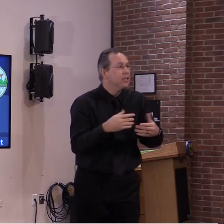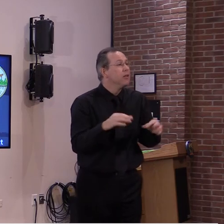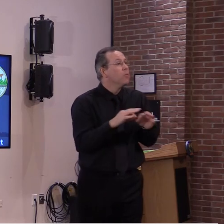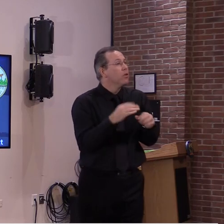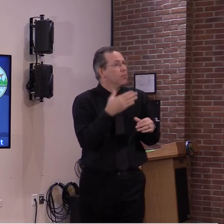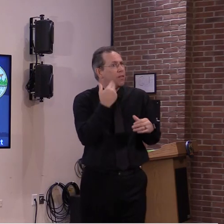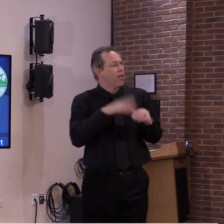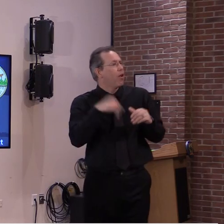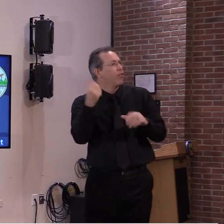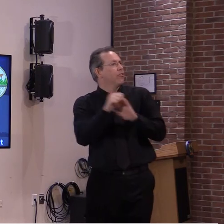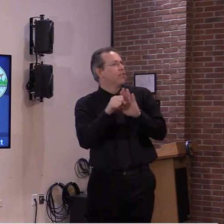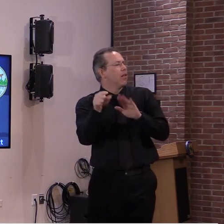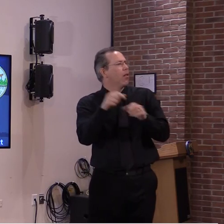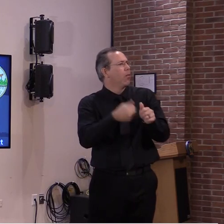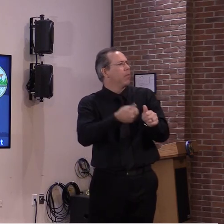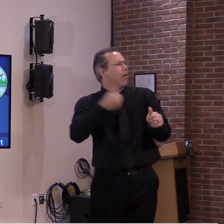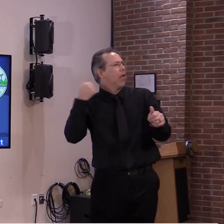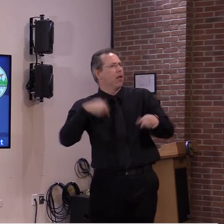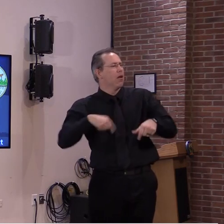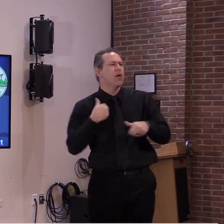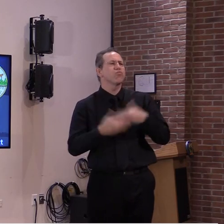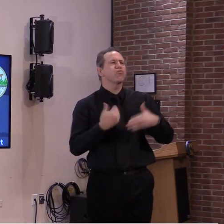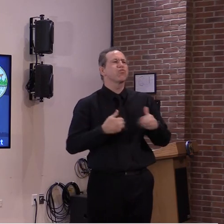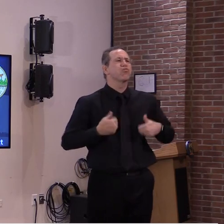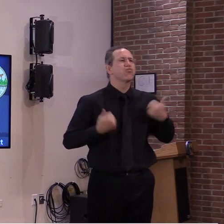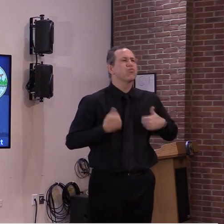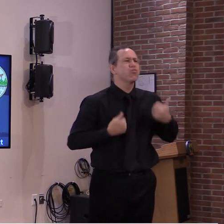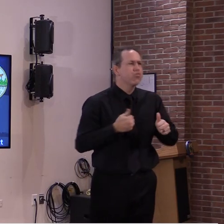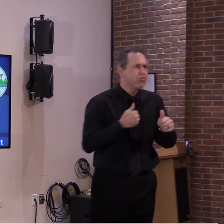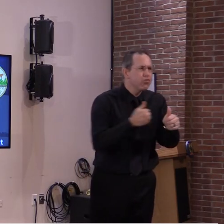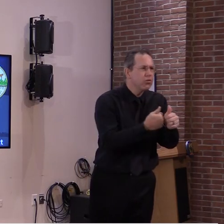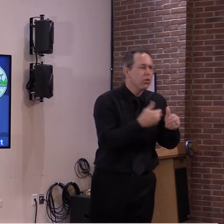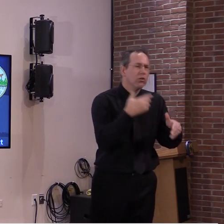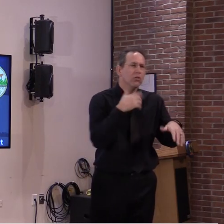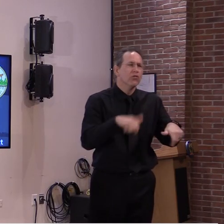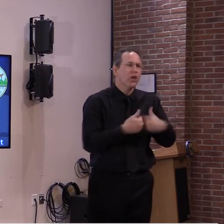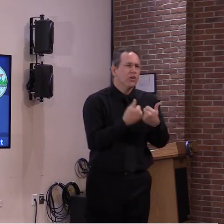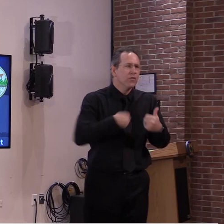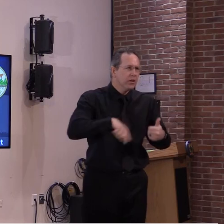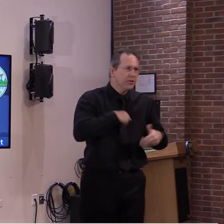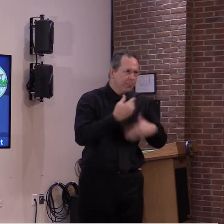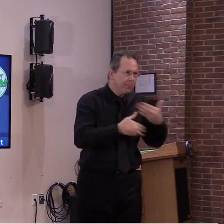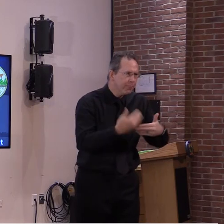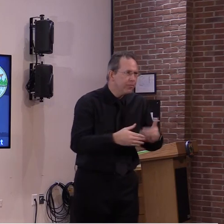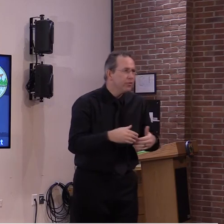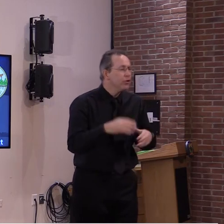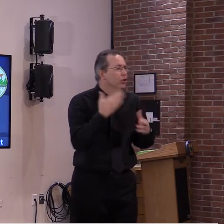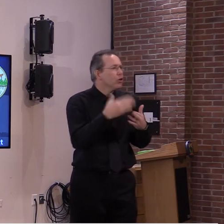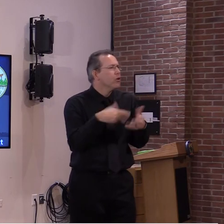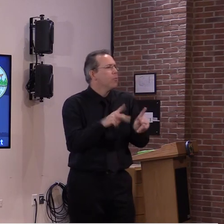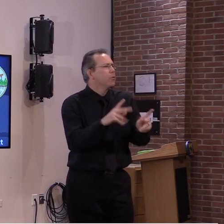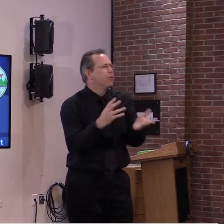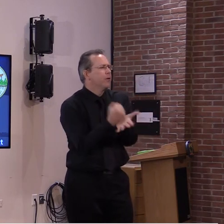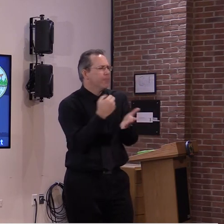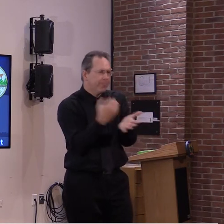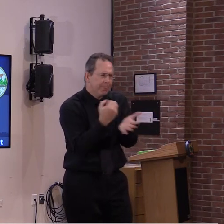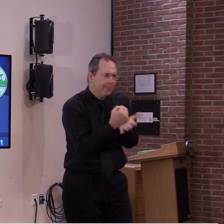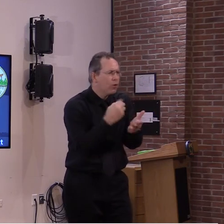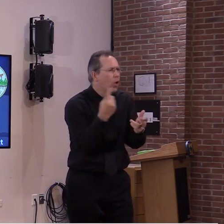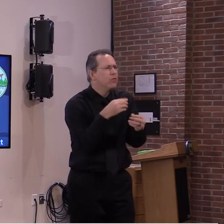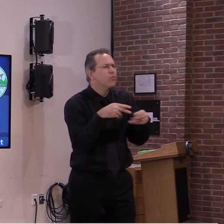again, as our challenge, our opportunity is always to do something better and faster.